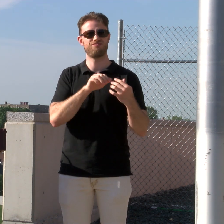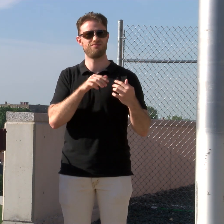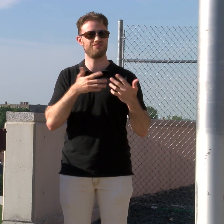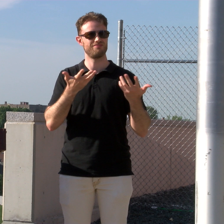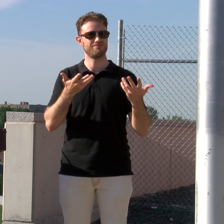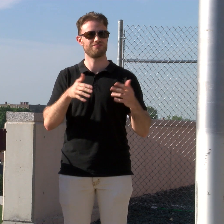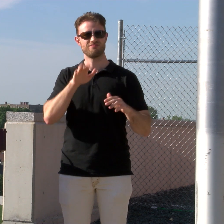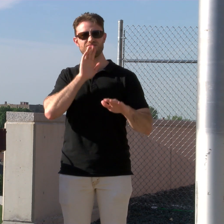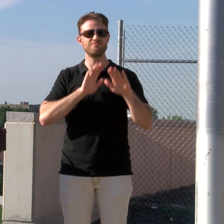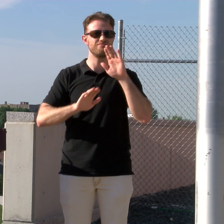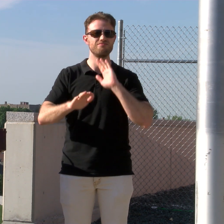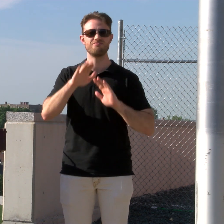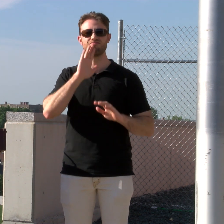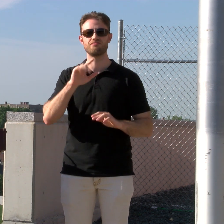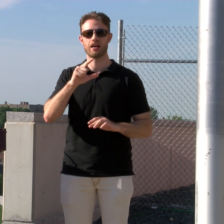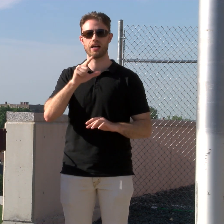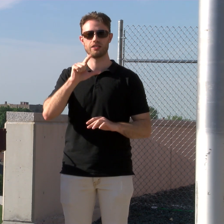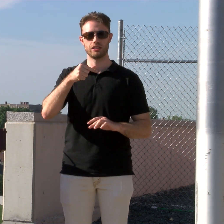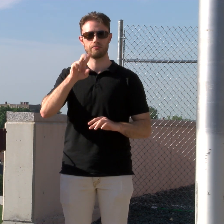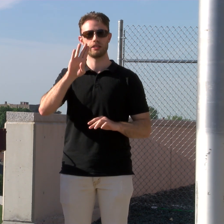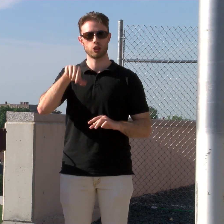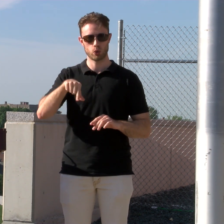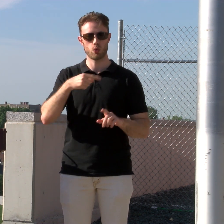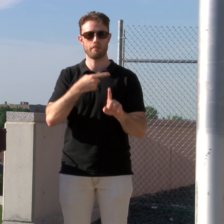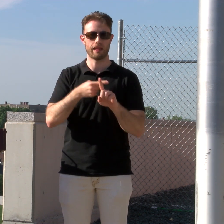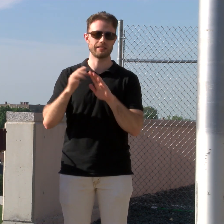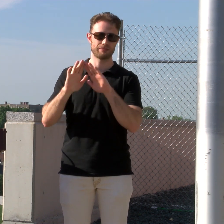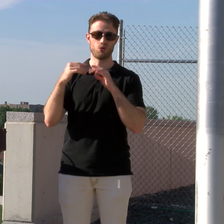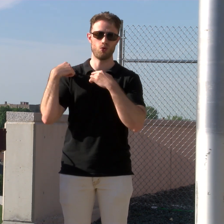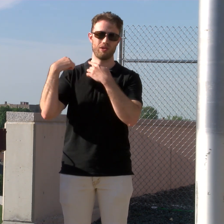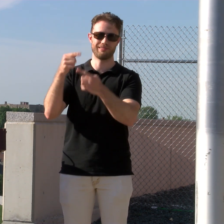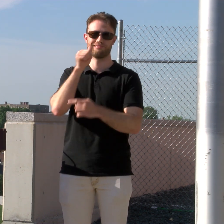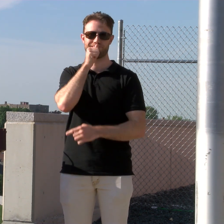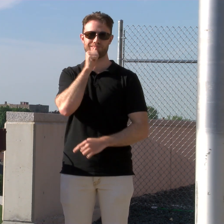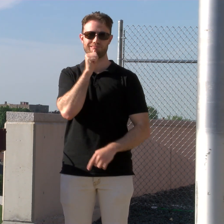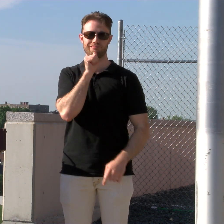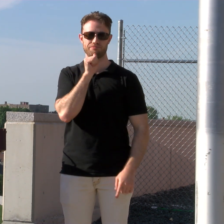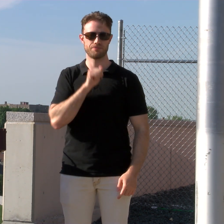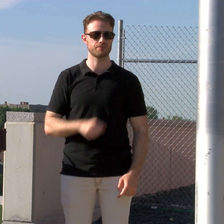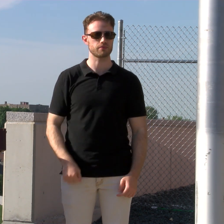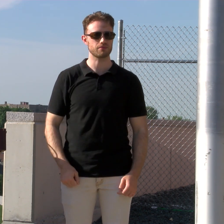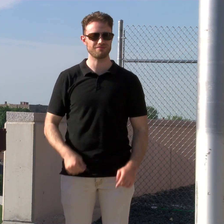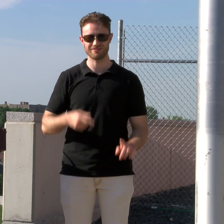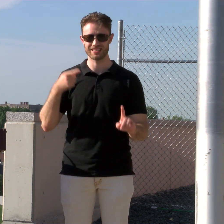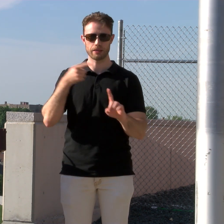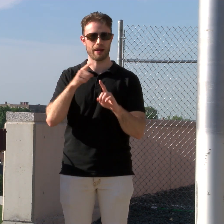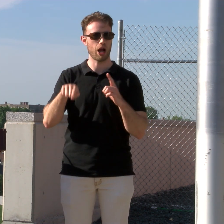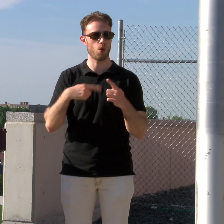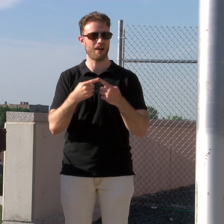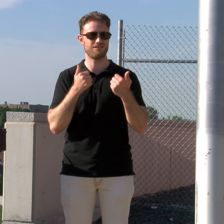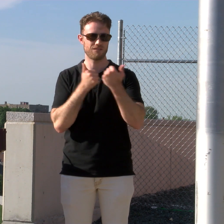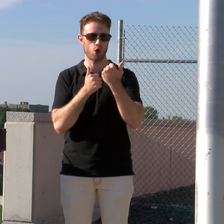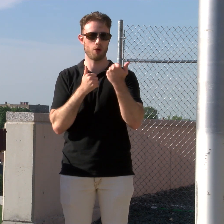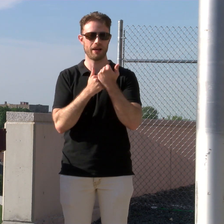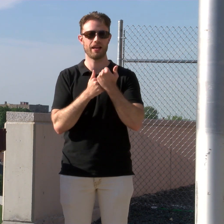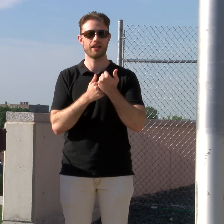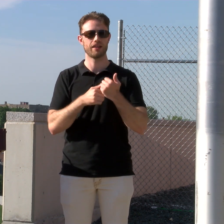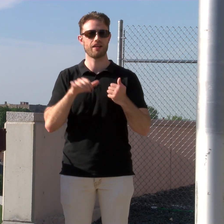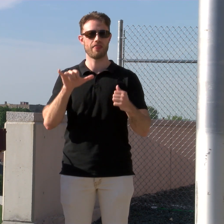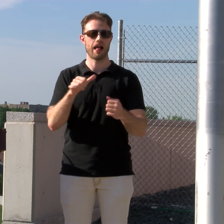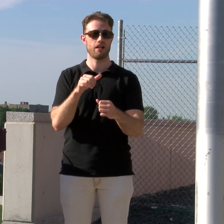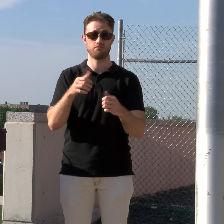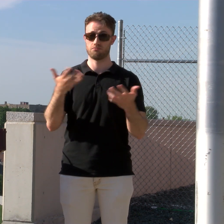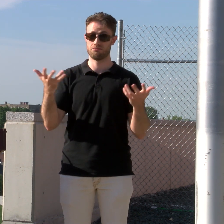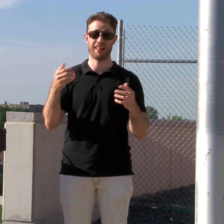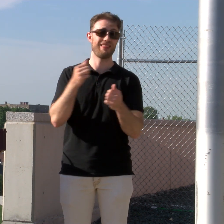that the LGBTQ plus community has endured. It is about affirming that love